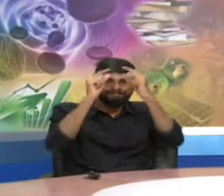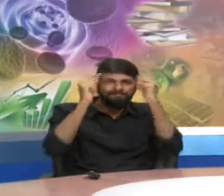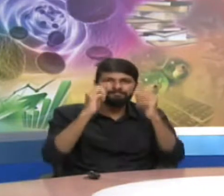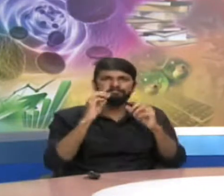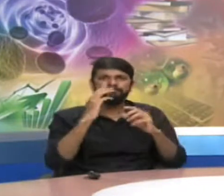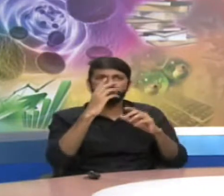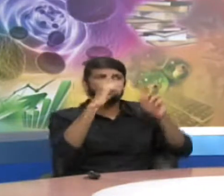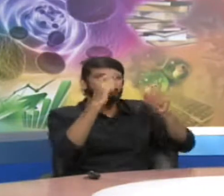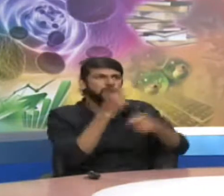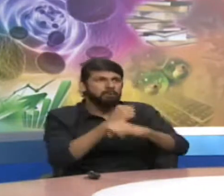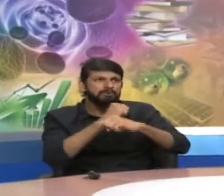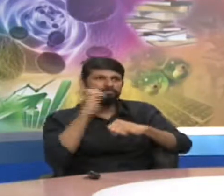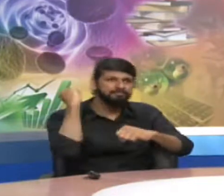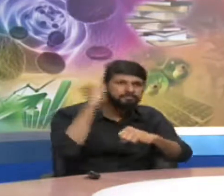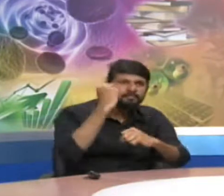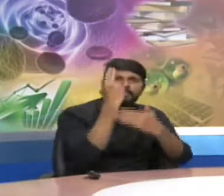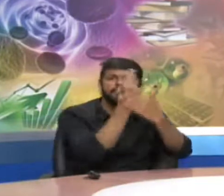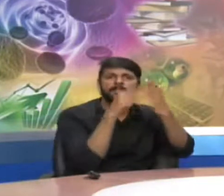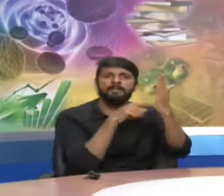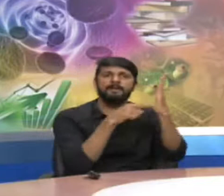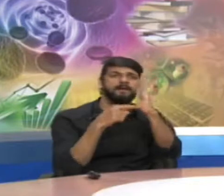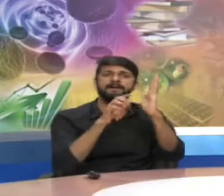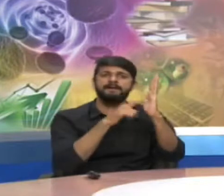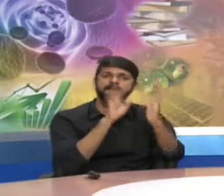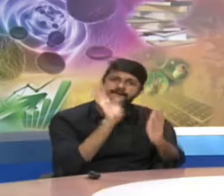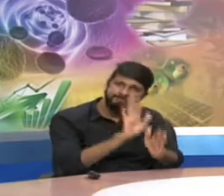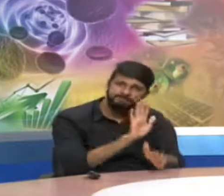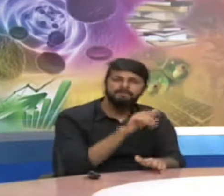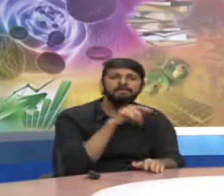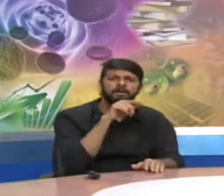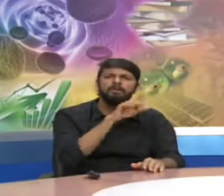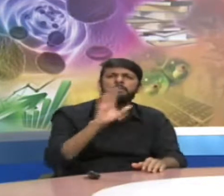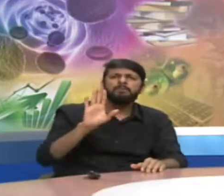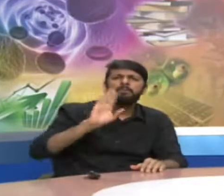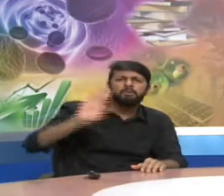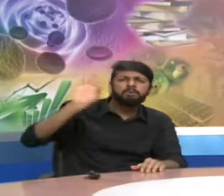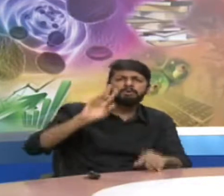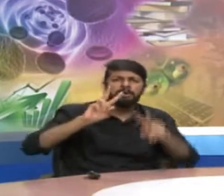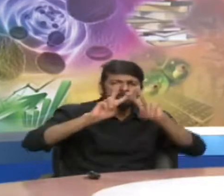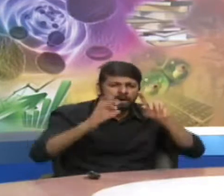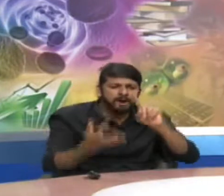Different arts were there. In year